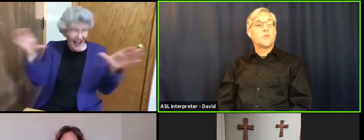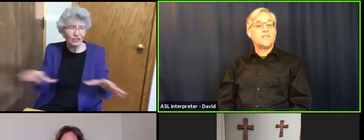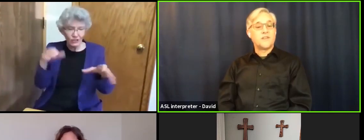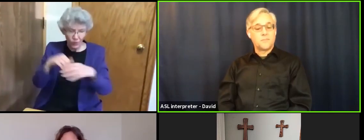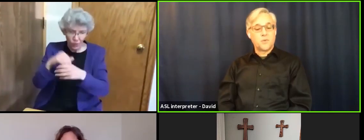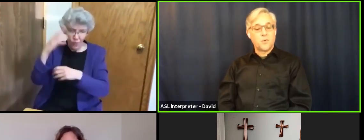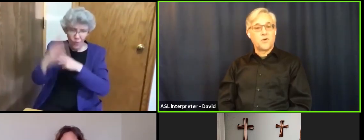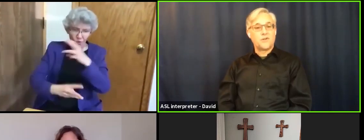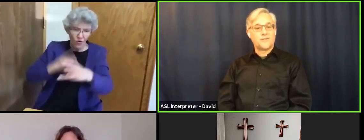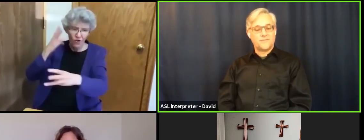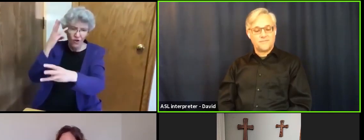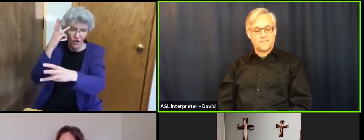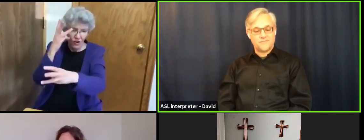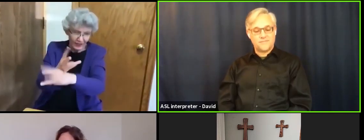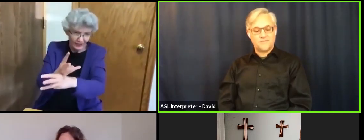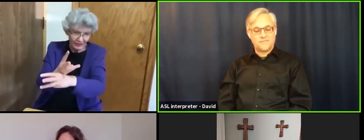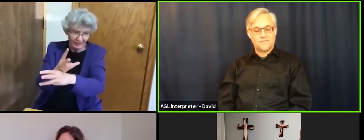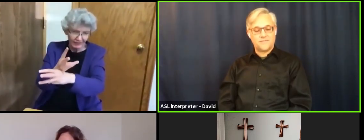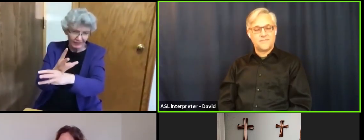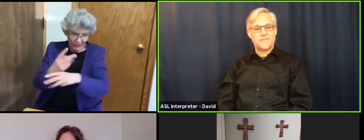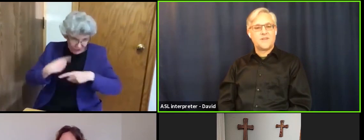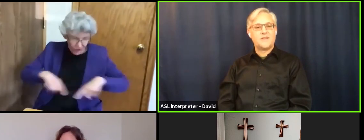Christ raised up the world.